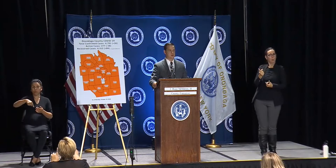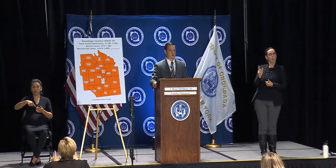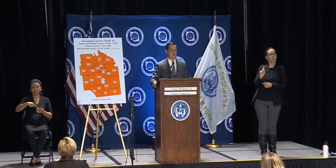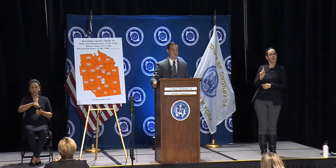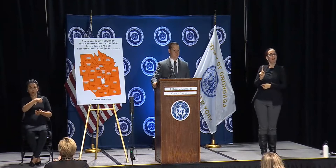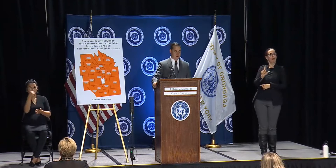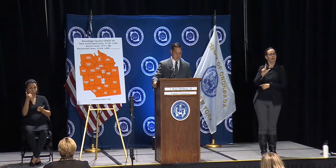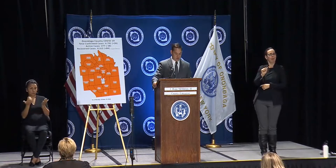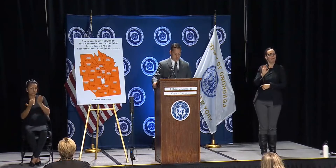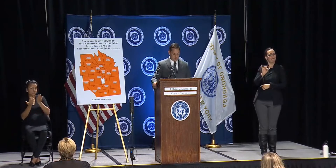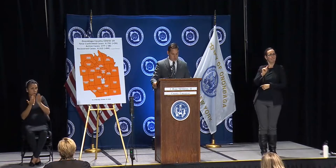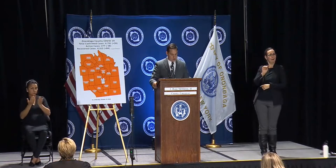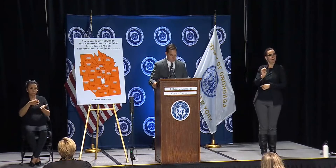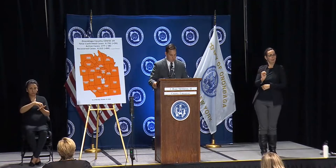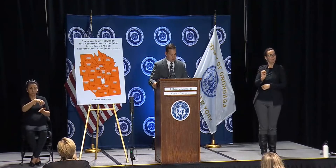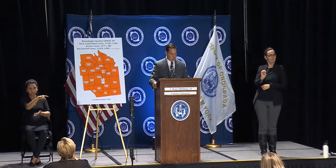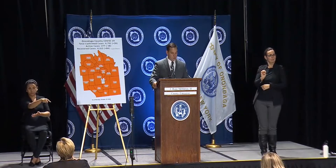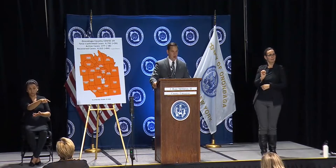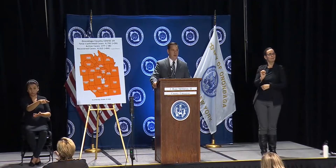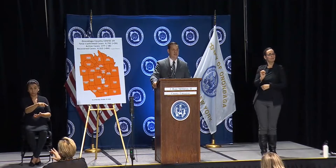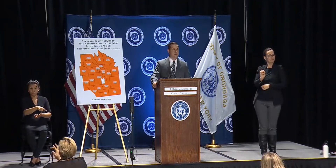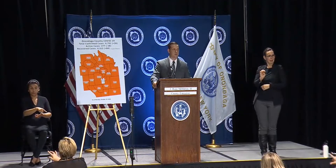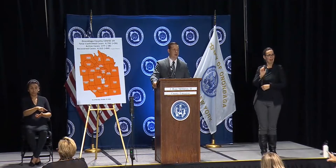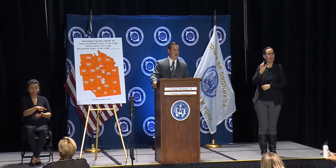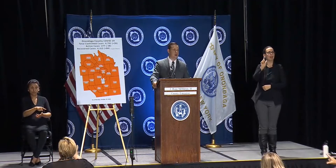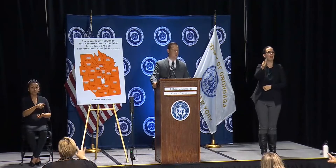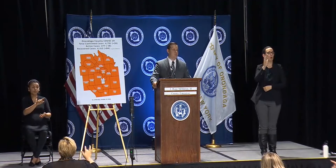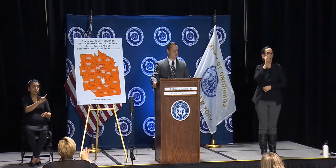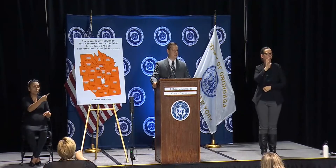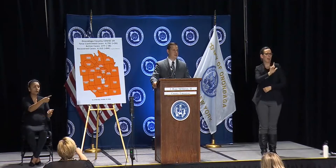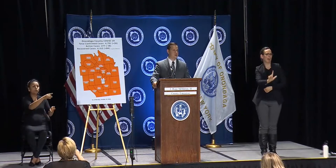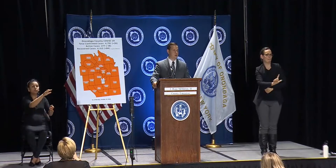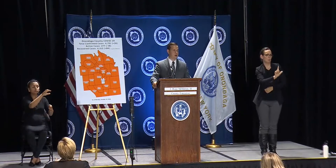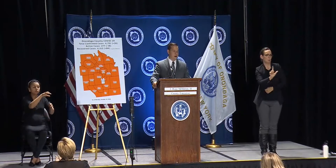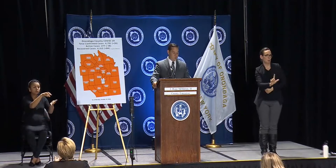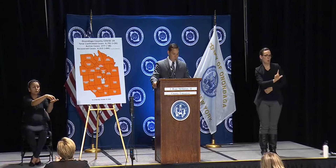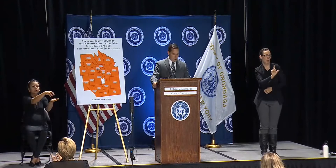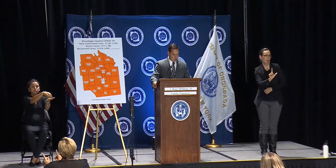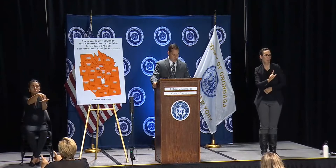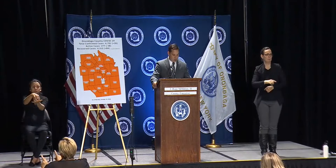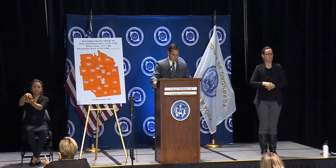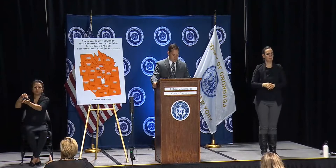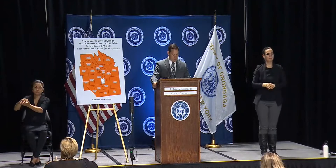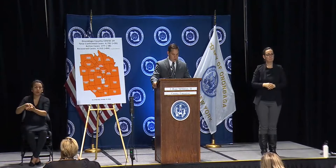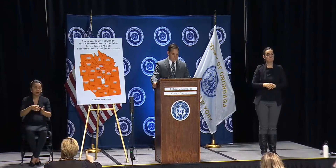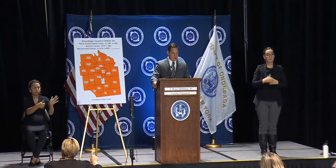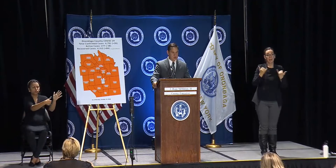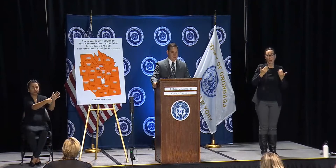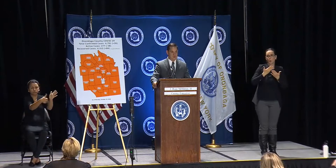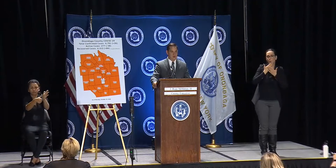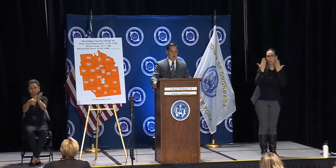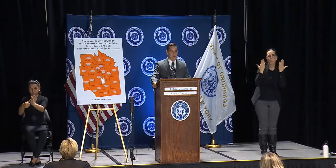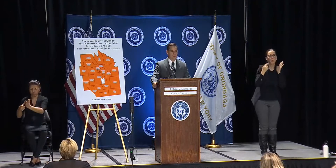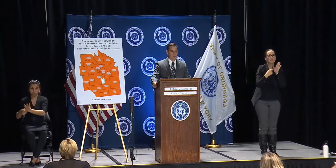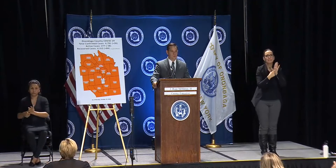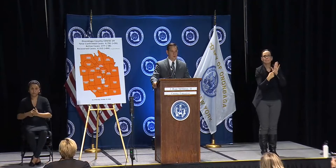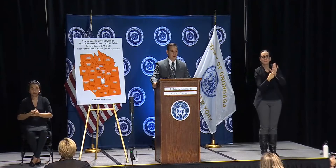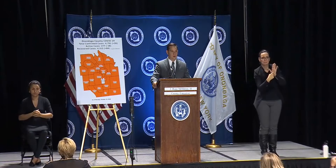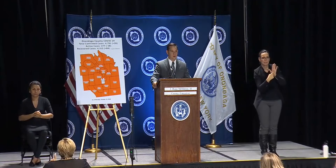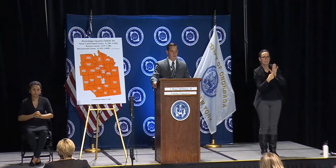and the City School District. So we're doing our asymptomatic pool testing right now as ways to try to figure